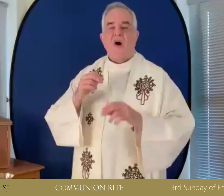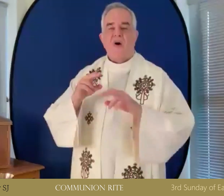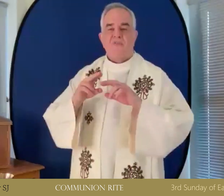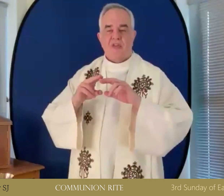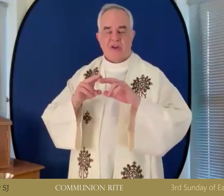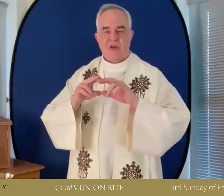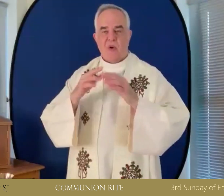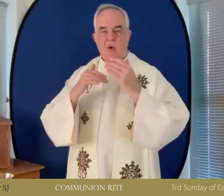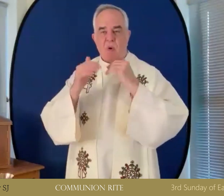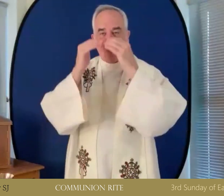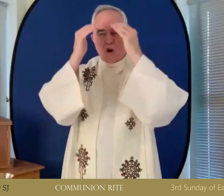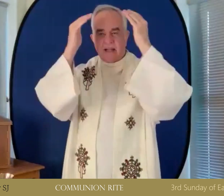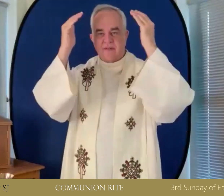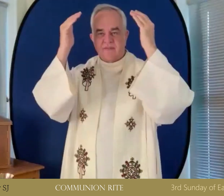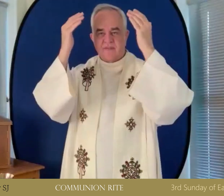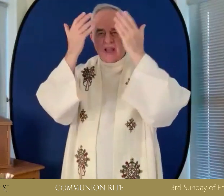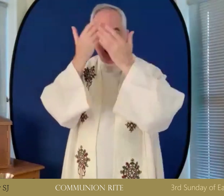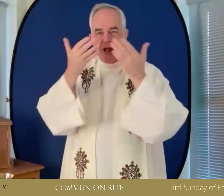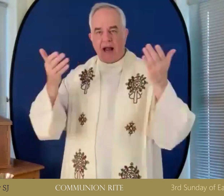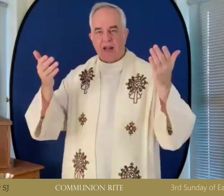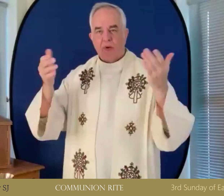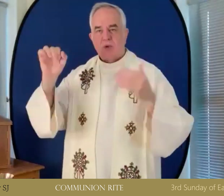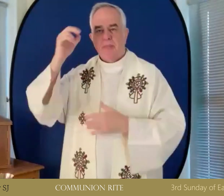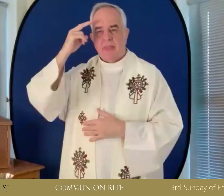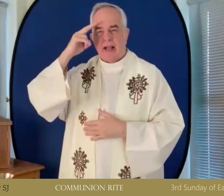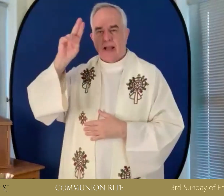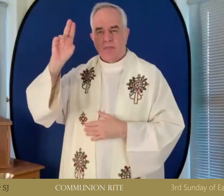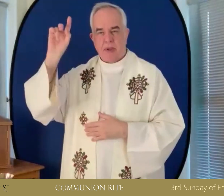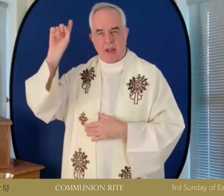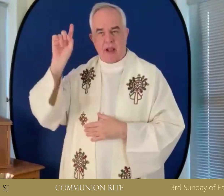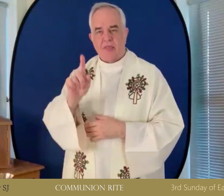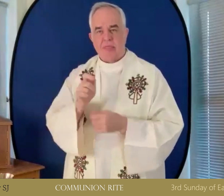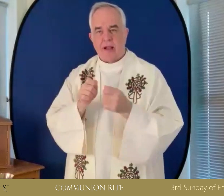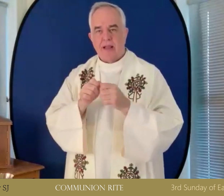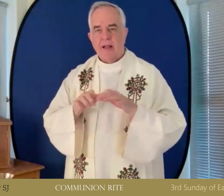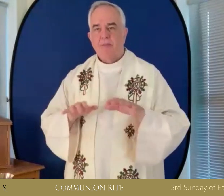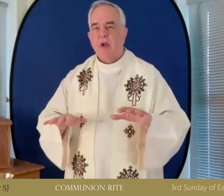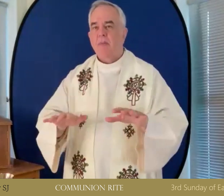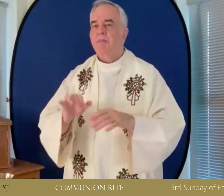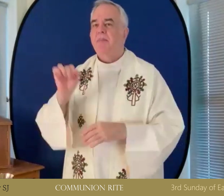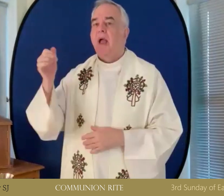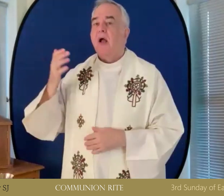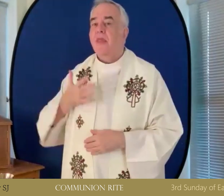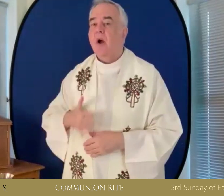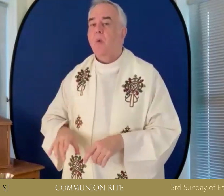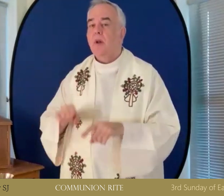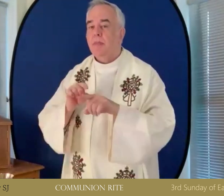Our Father, who art in heaven, hallowed be thy name. Thy kingdom come, thy will be